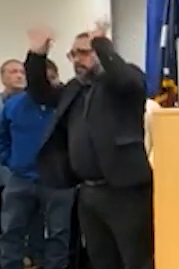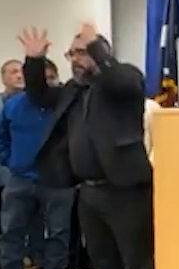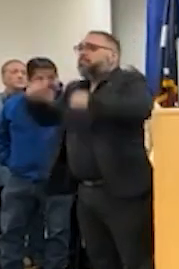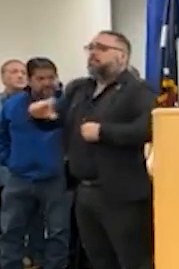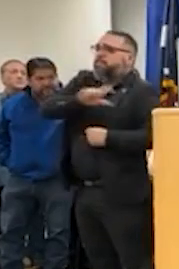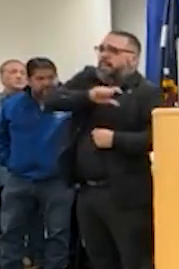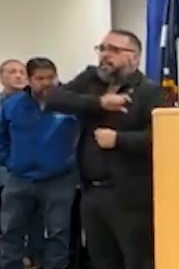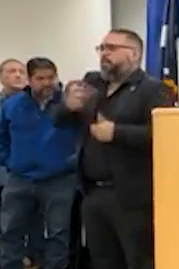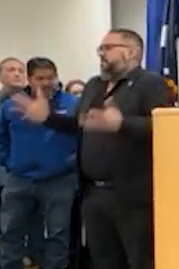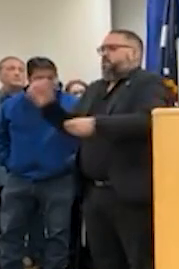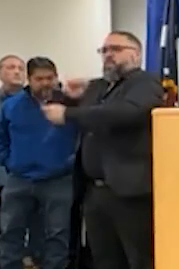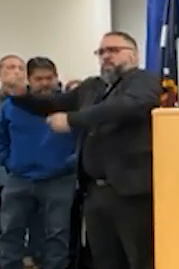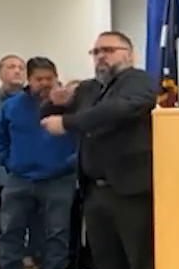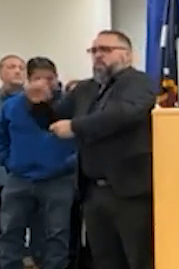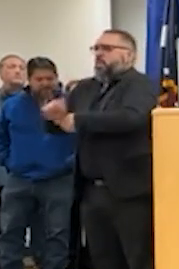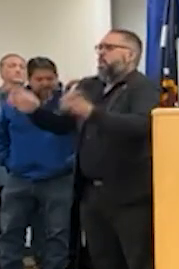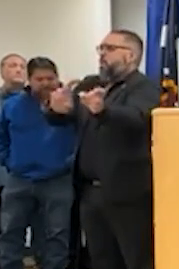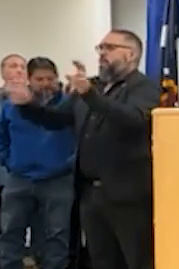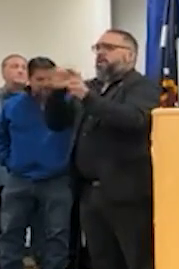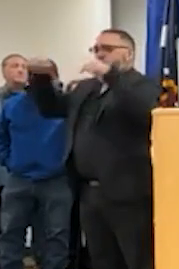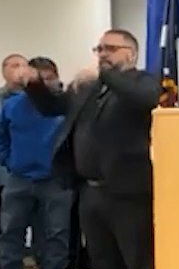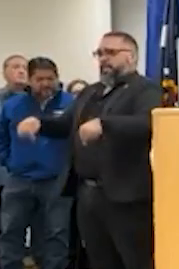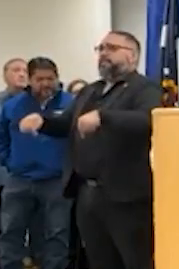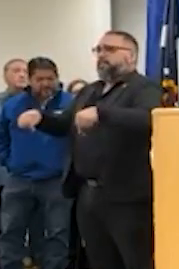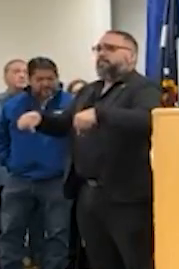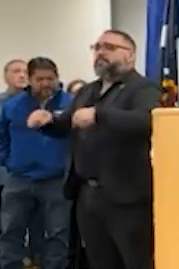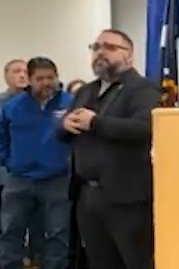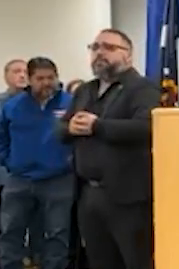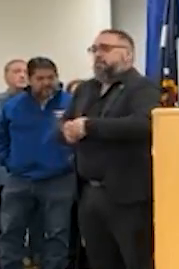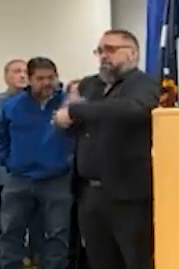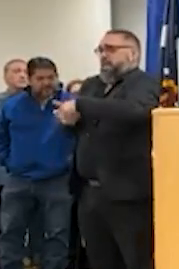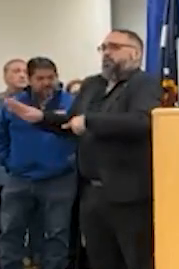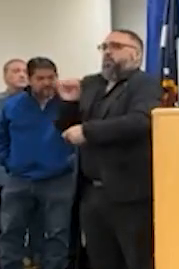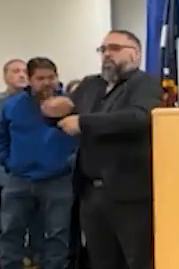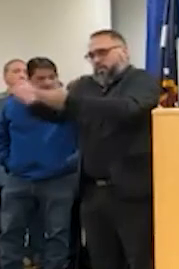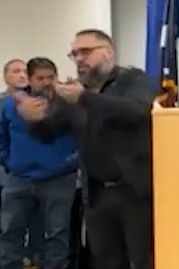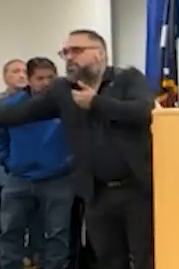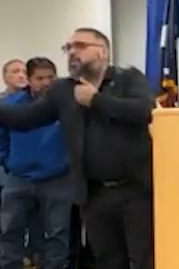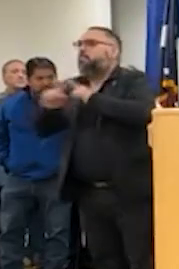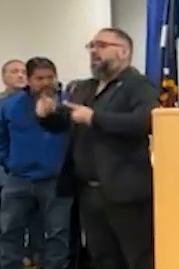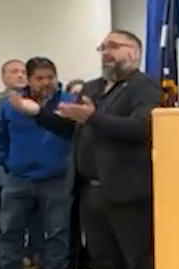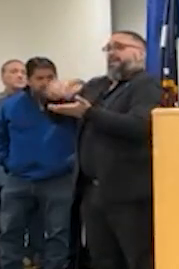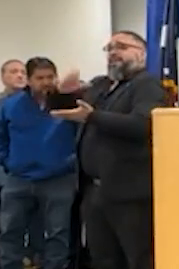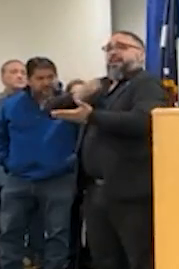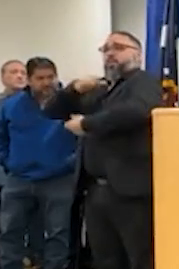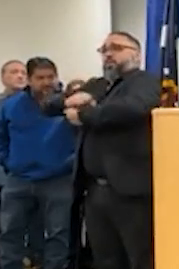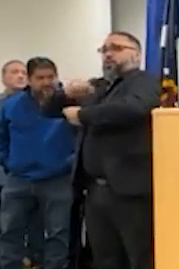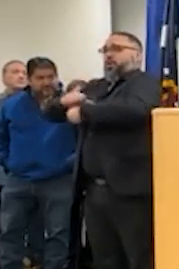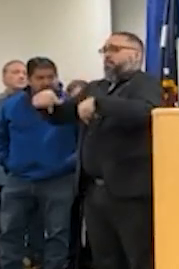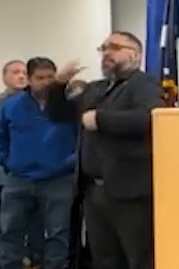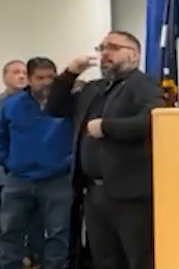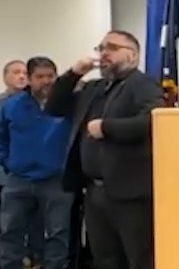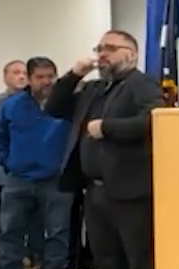worked already hard in preparation for this, as well as the work that they will do. But again, our job, San Antonio, is